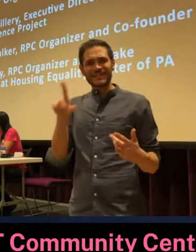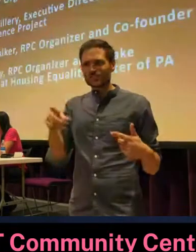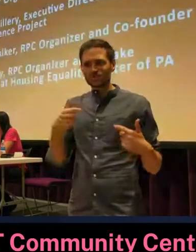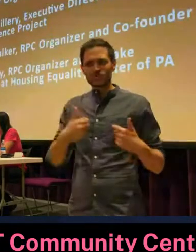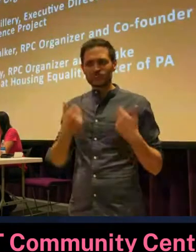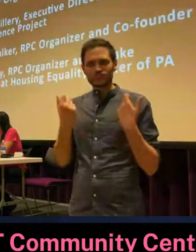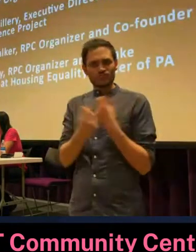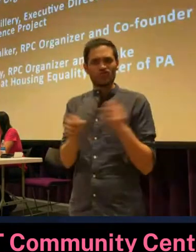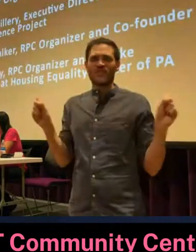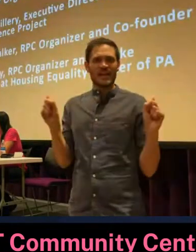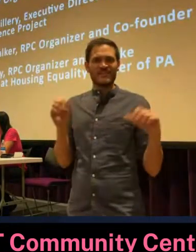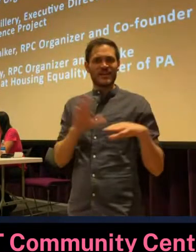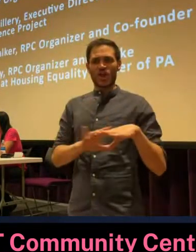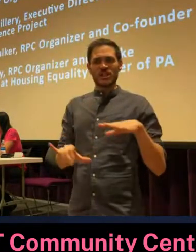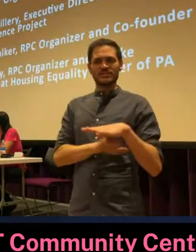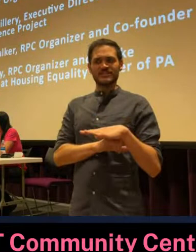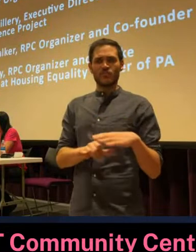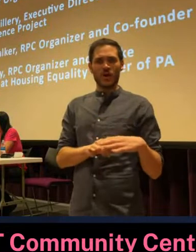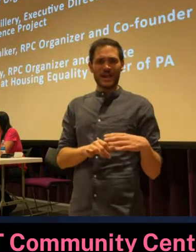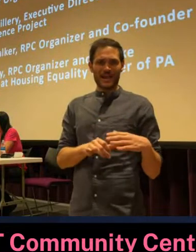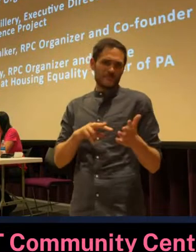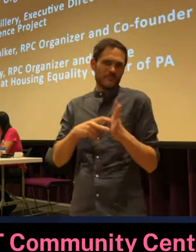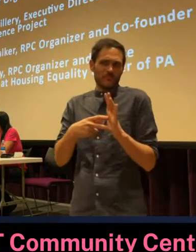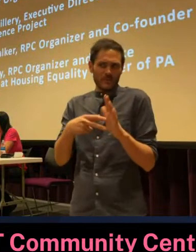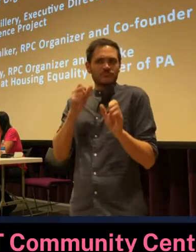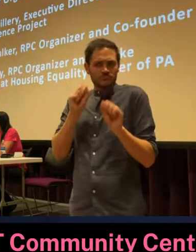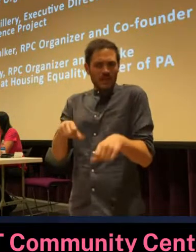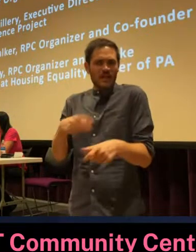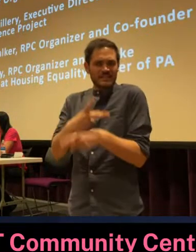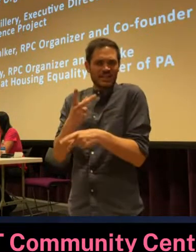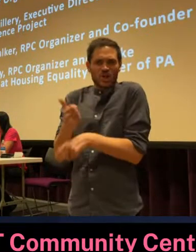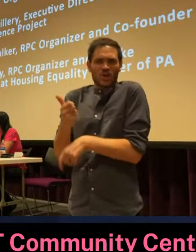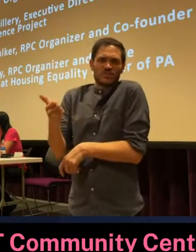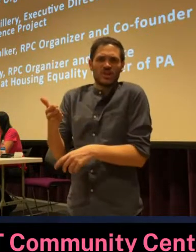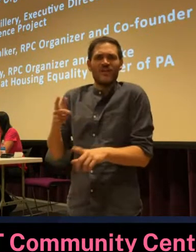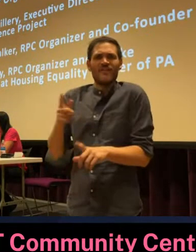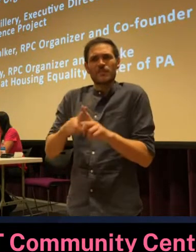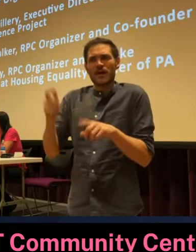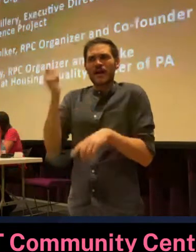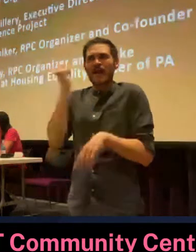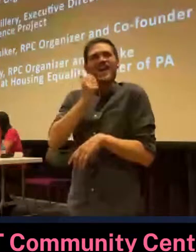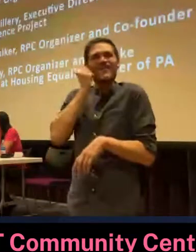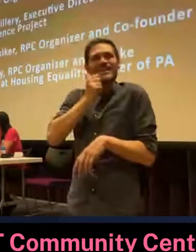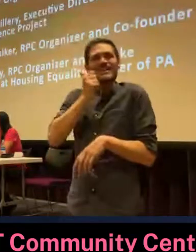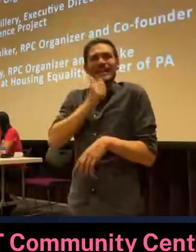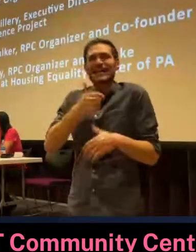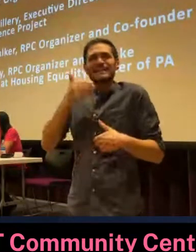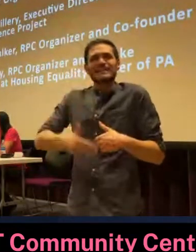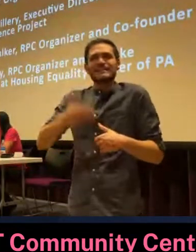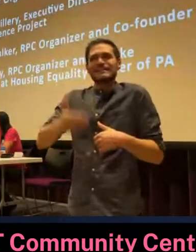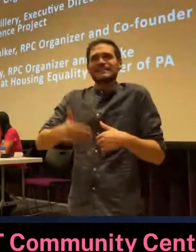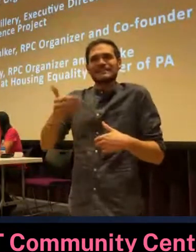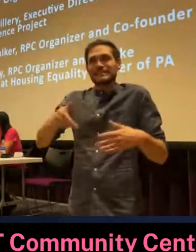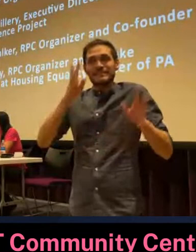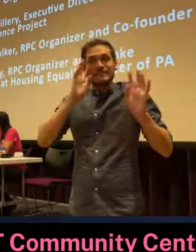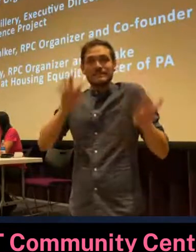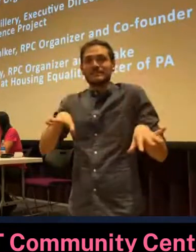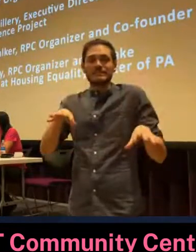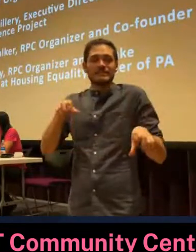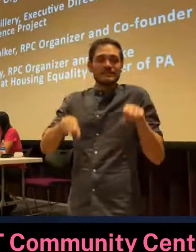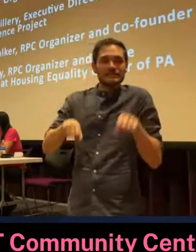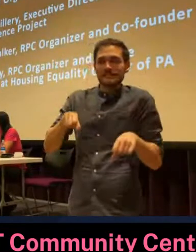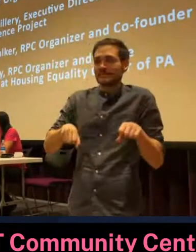on the subways now. She is taking care of herself, but it is a day-to-day proposition and very,